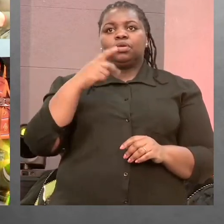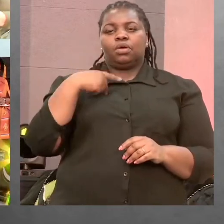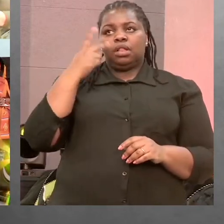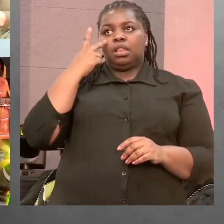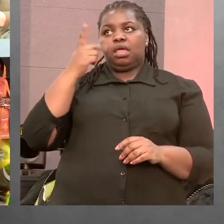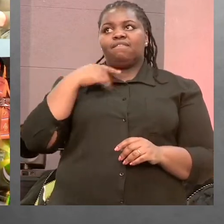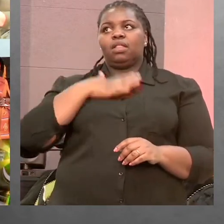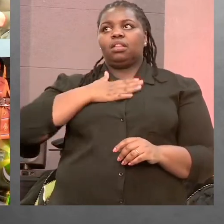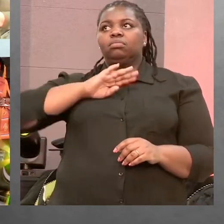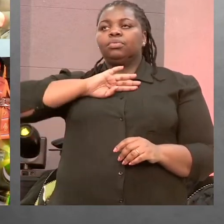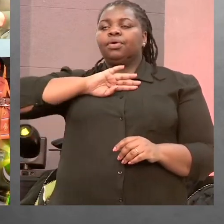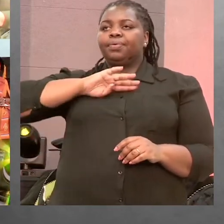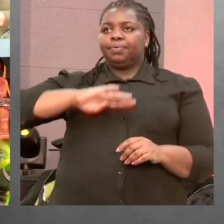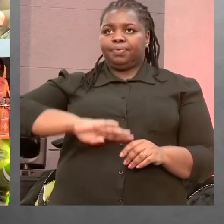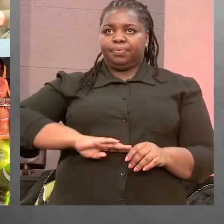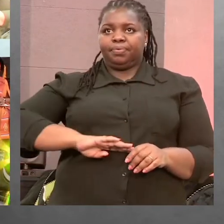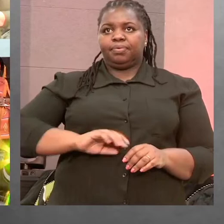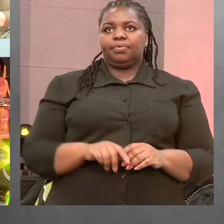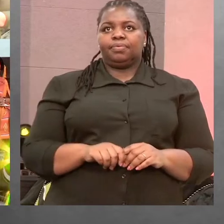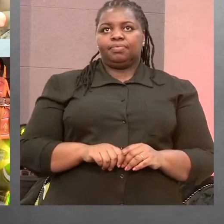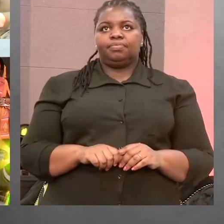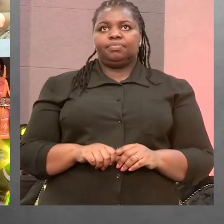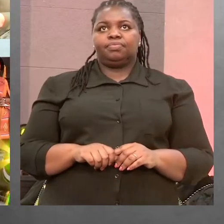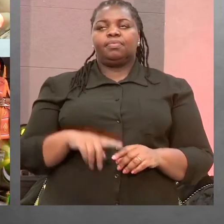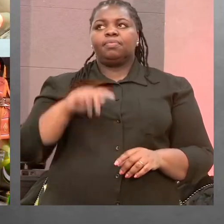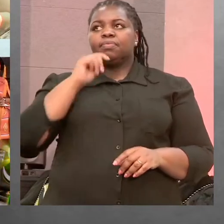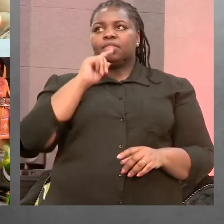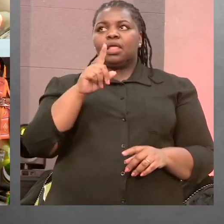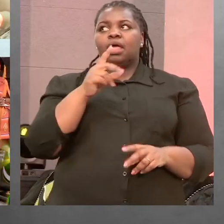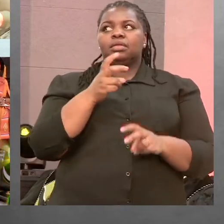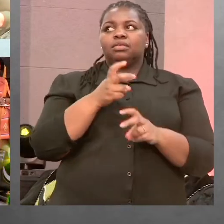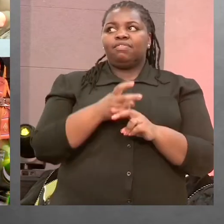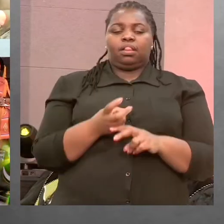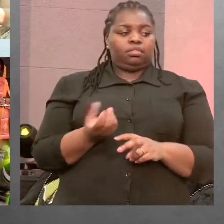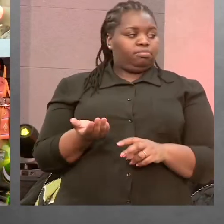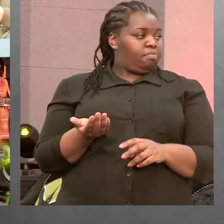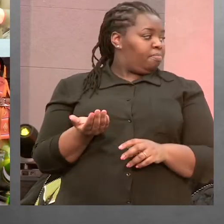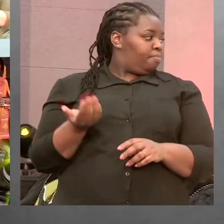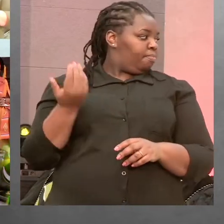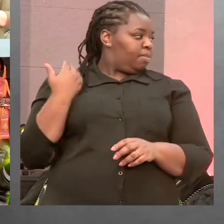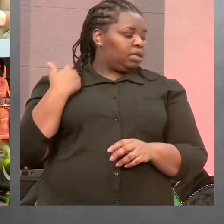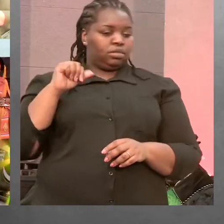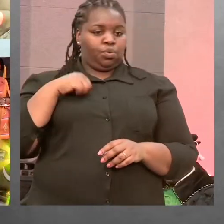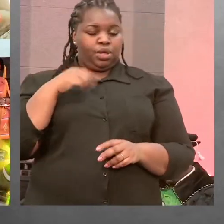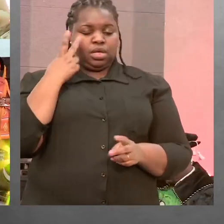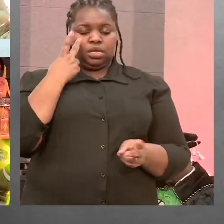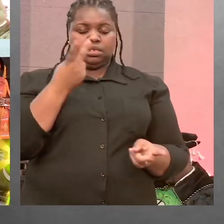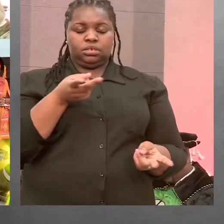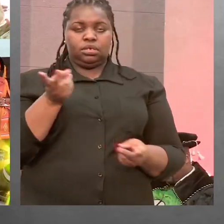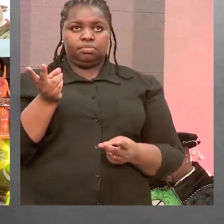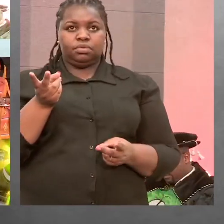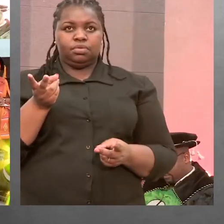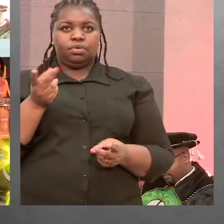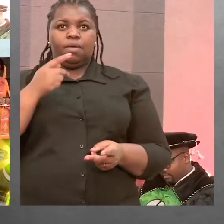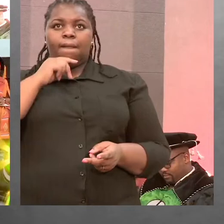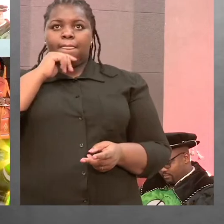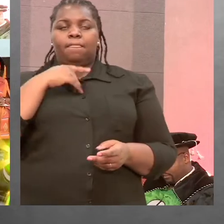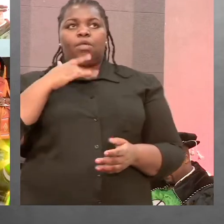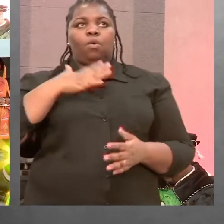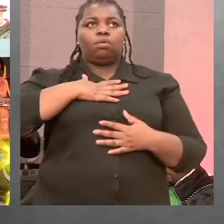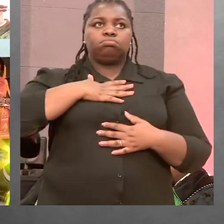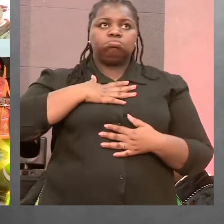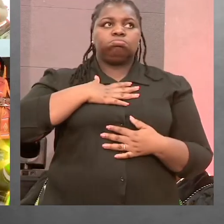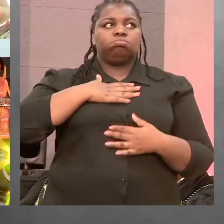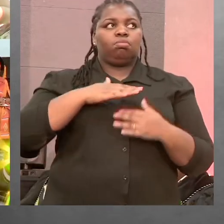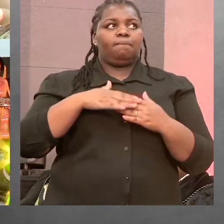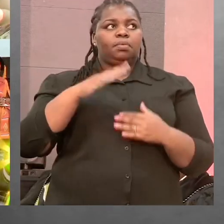relieved at its difficult past, which seemed to have overwhelmed it,